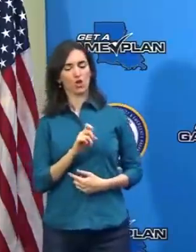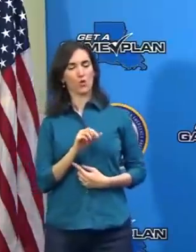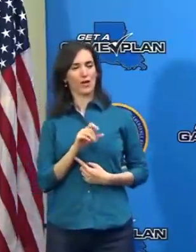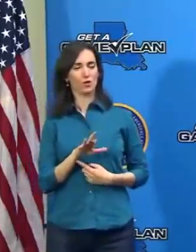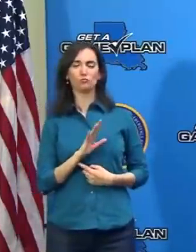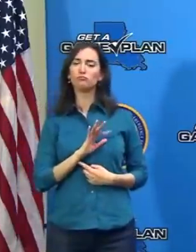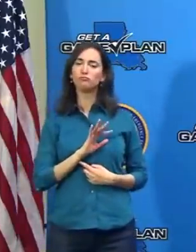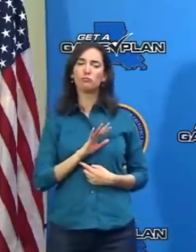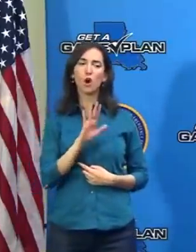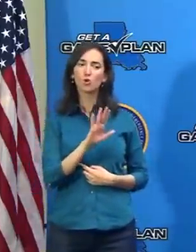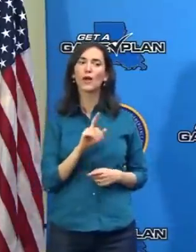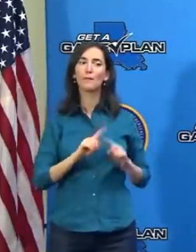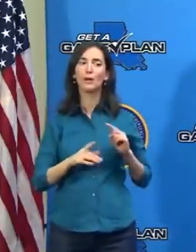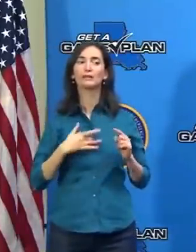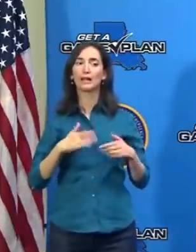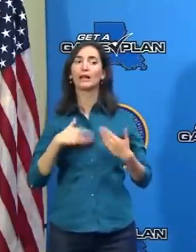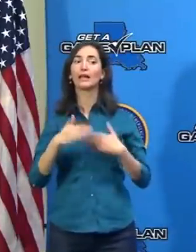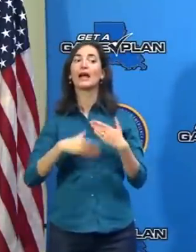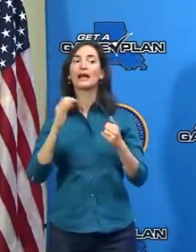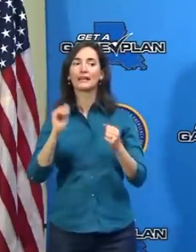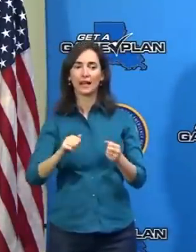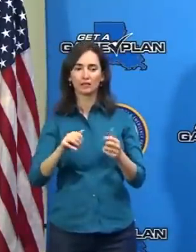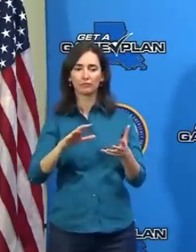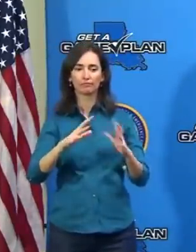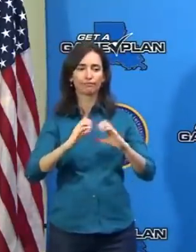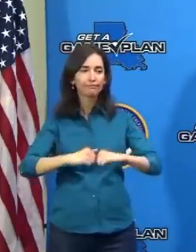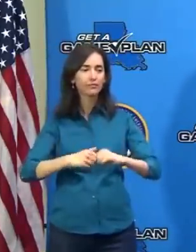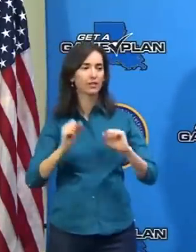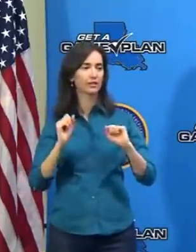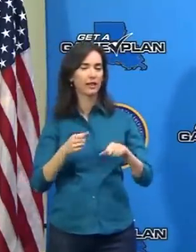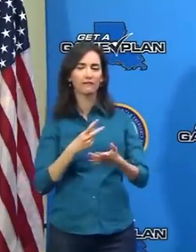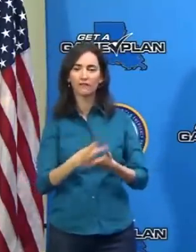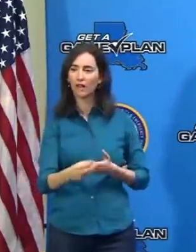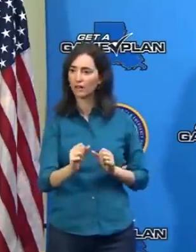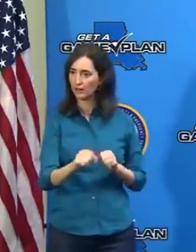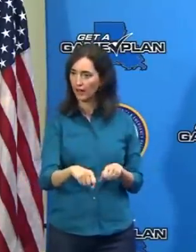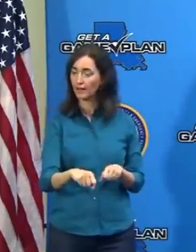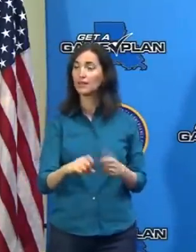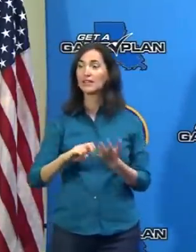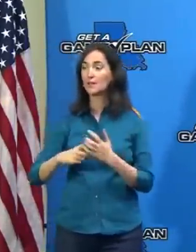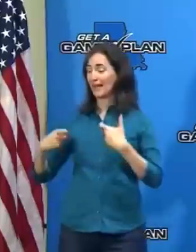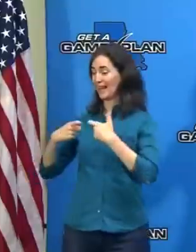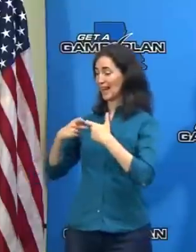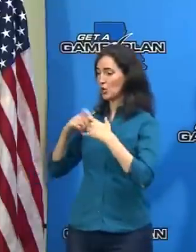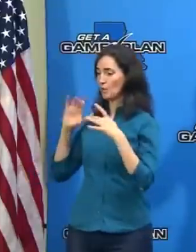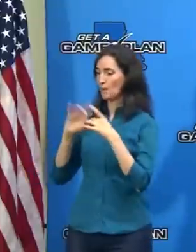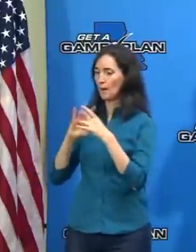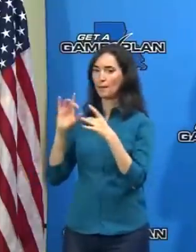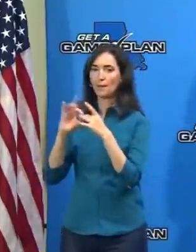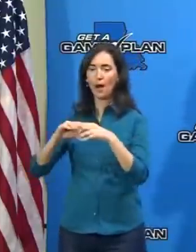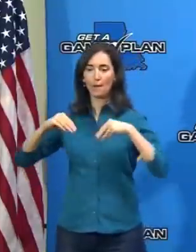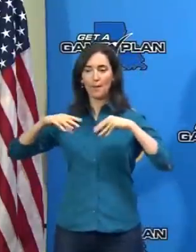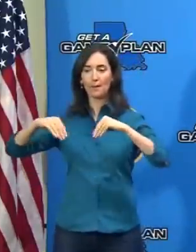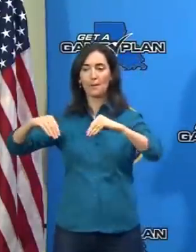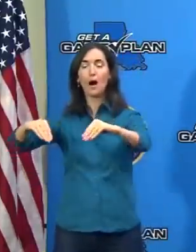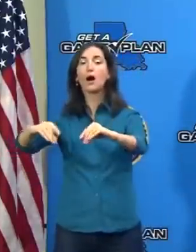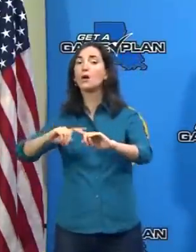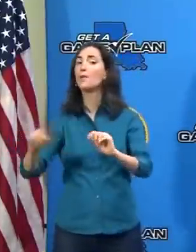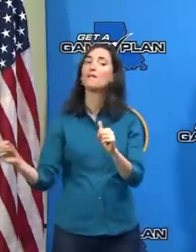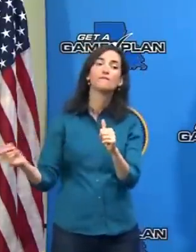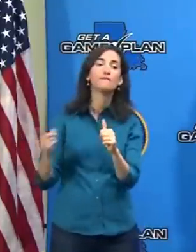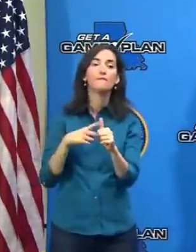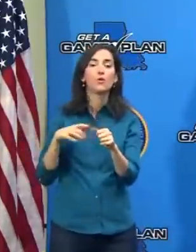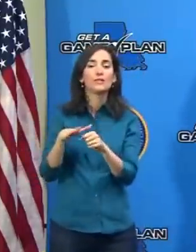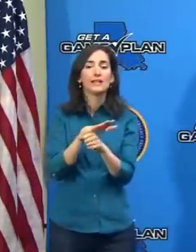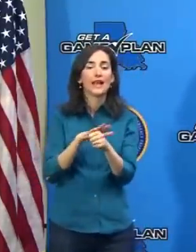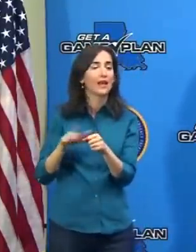time, they tend to fail. And so getting the power restored quickly, but having prioritized restoration so that